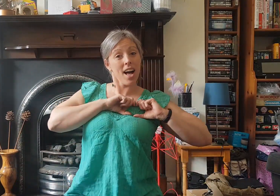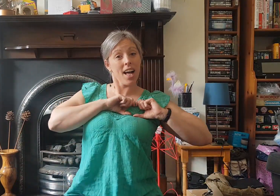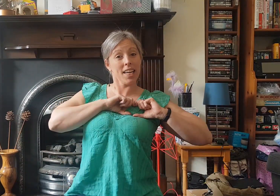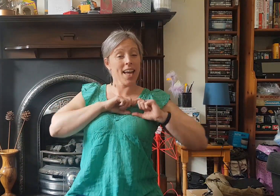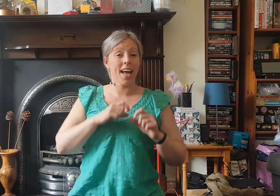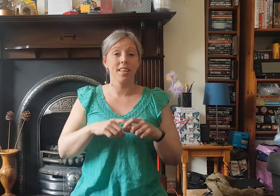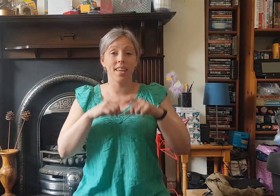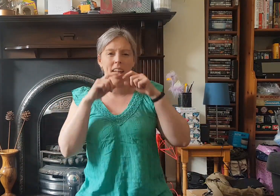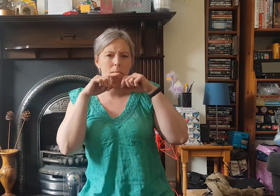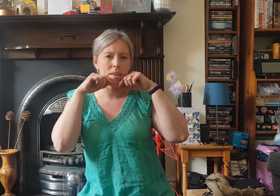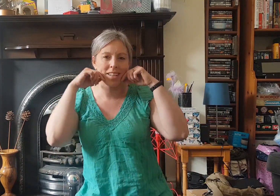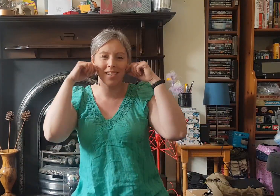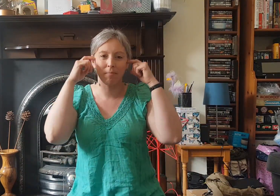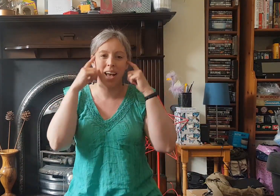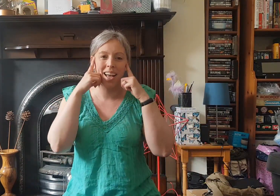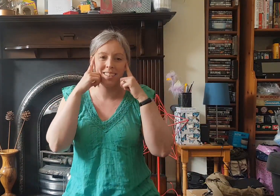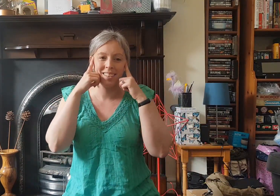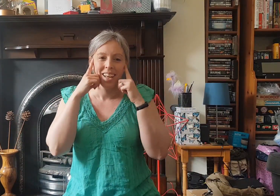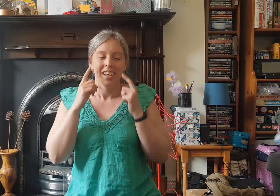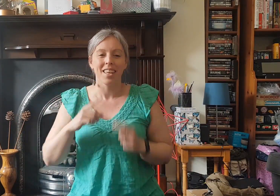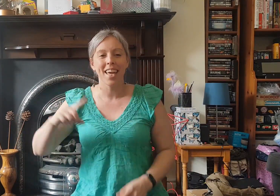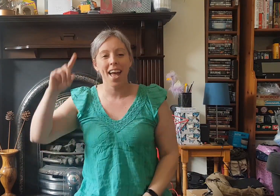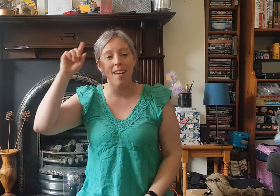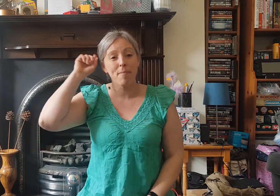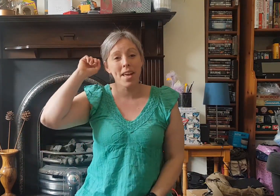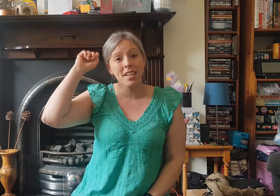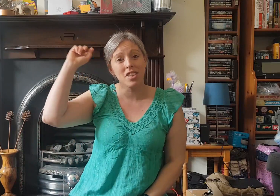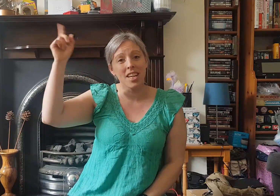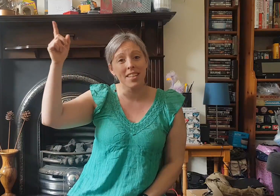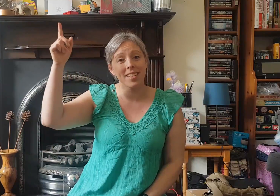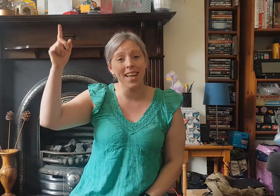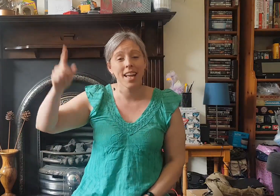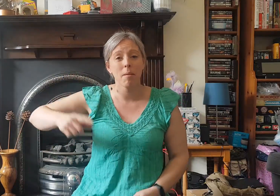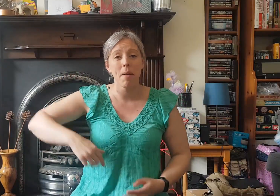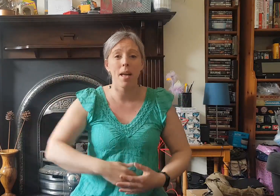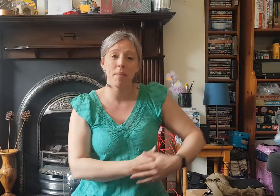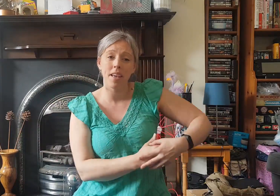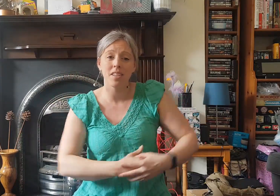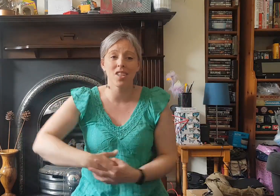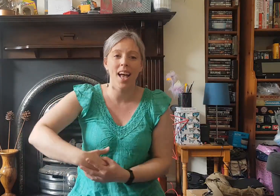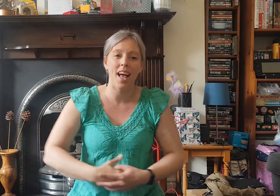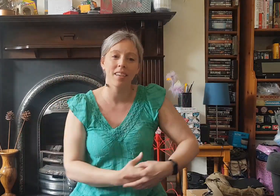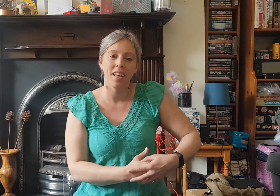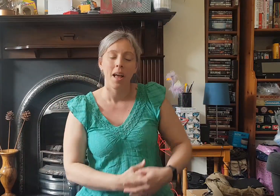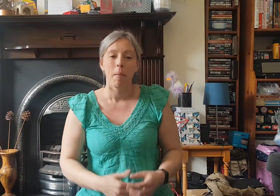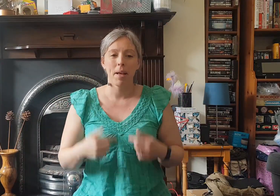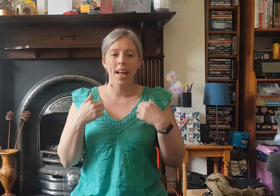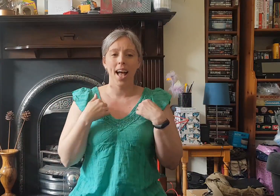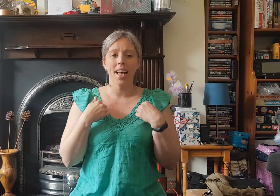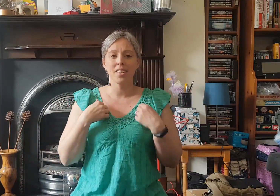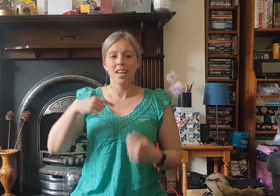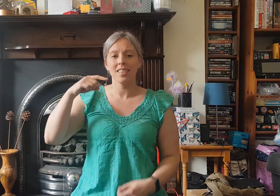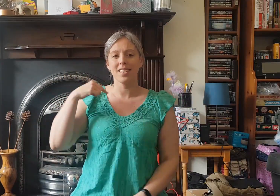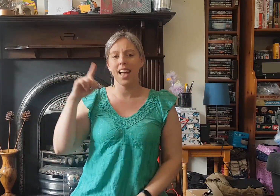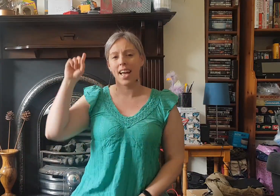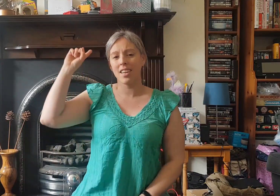and you gave me a smile you gave me jesus and you made me your child and i just thank you